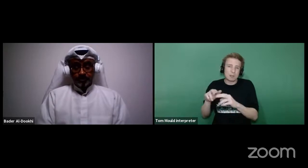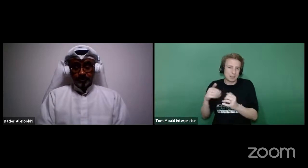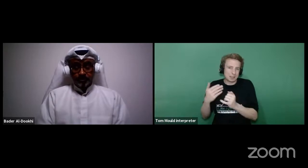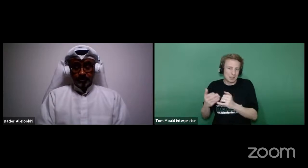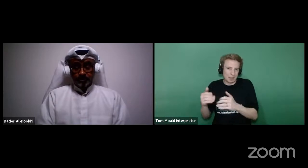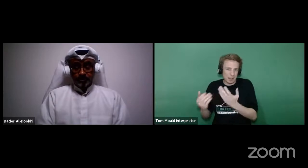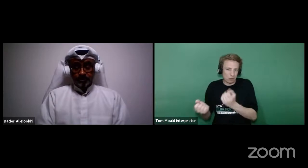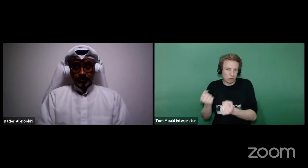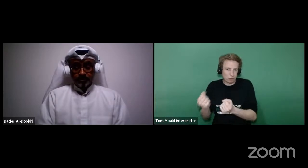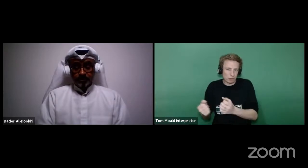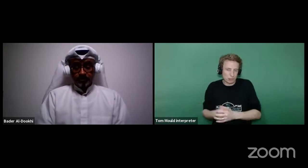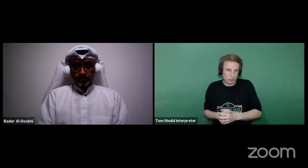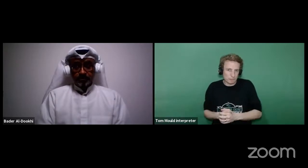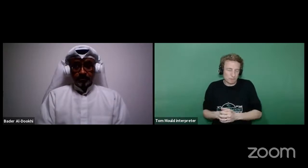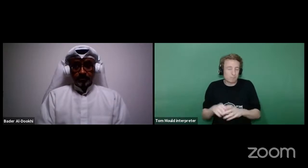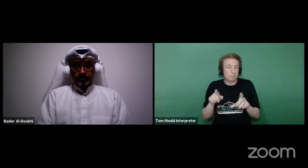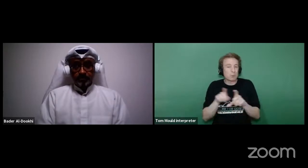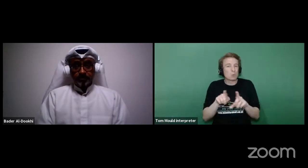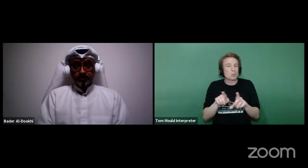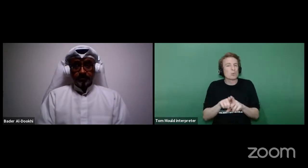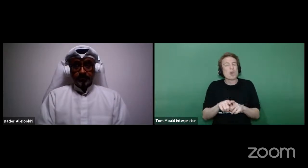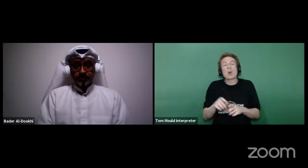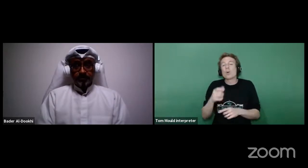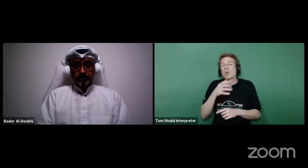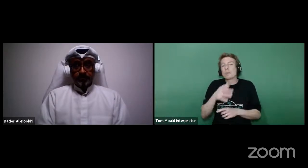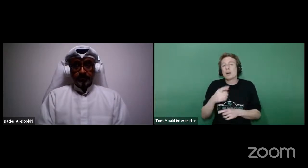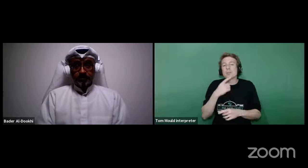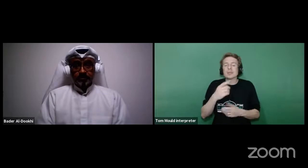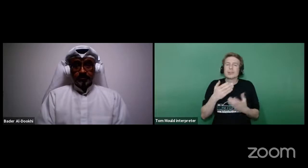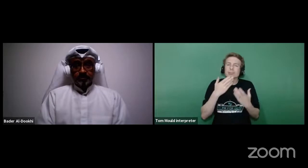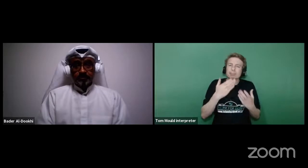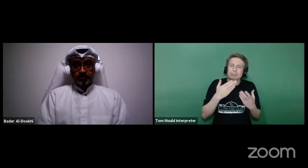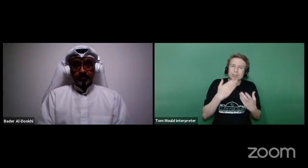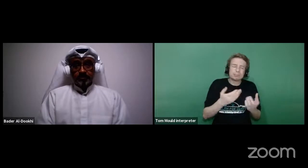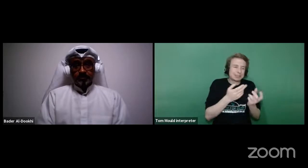translators due to their efforts tonight as well.